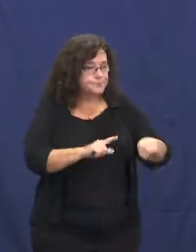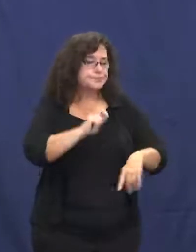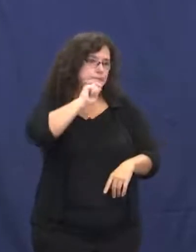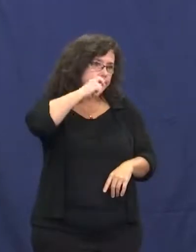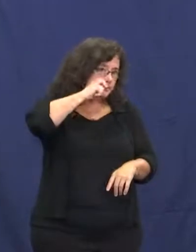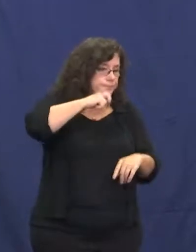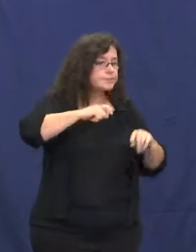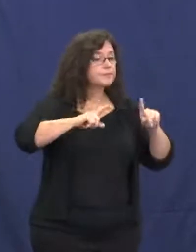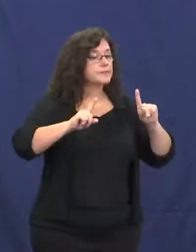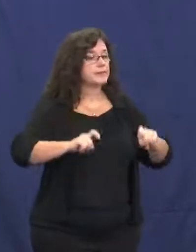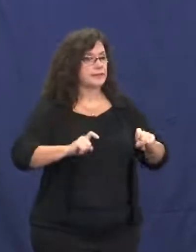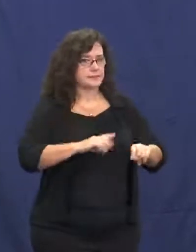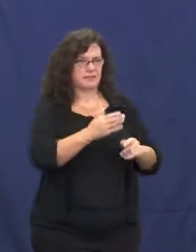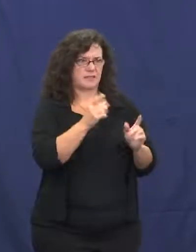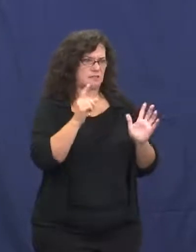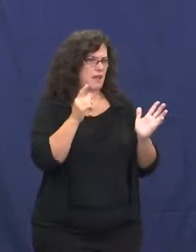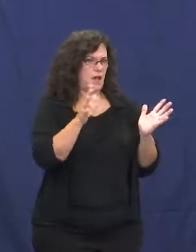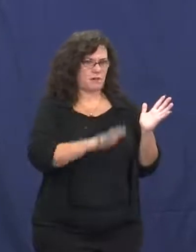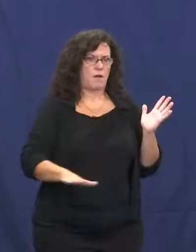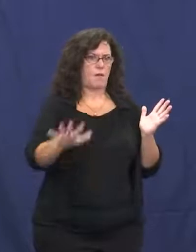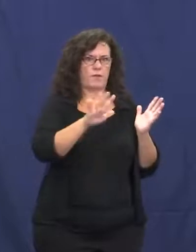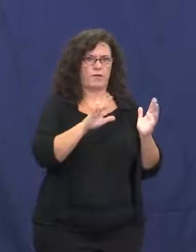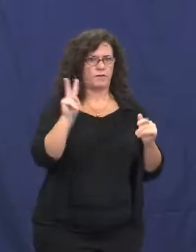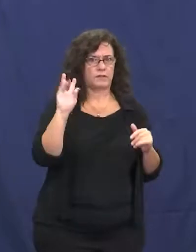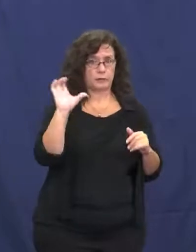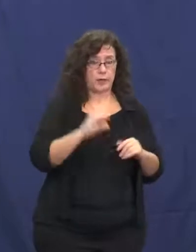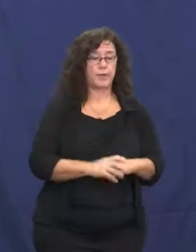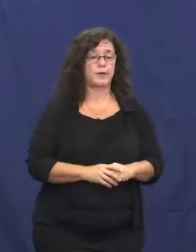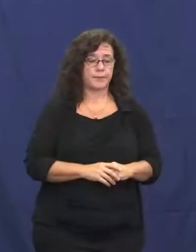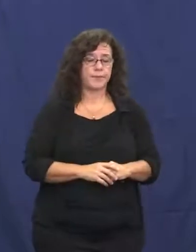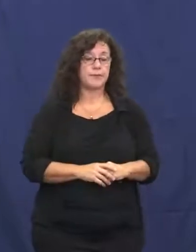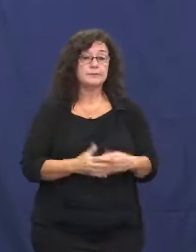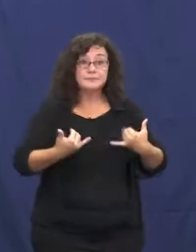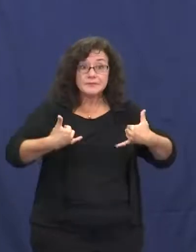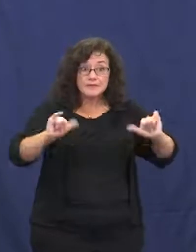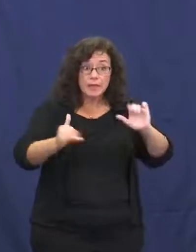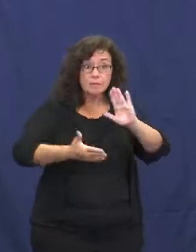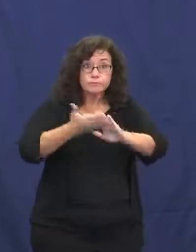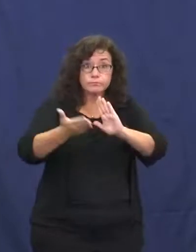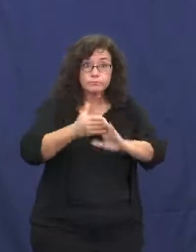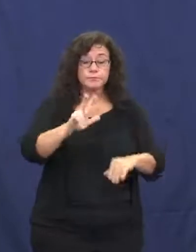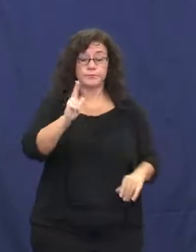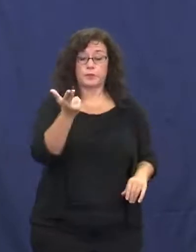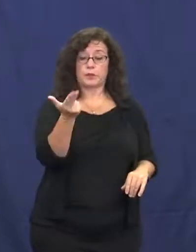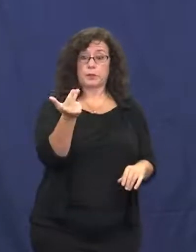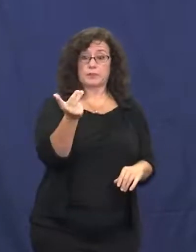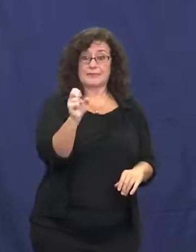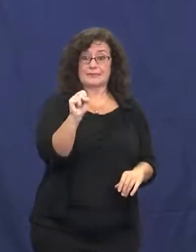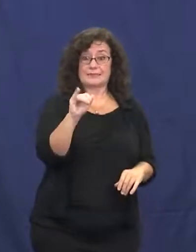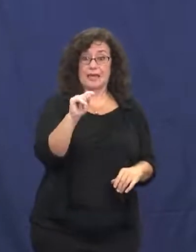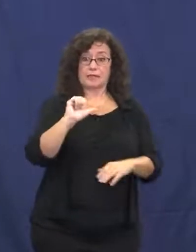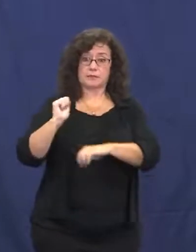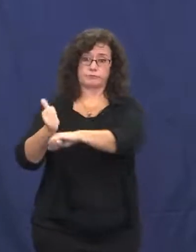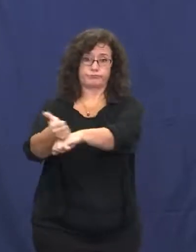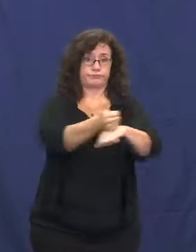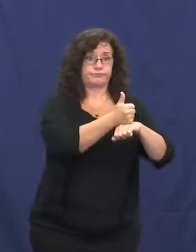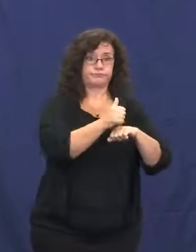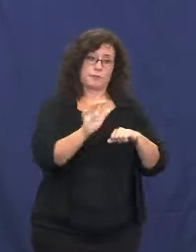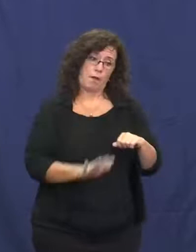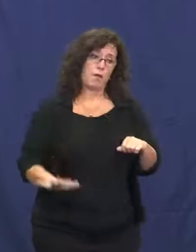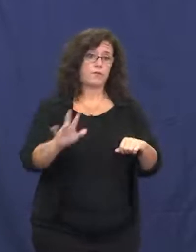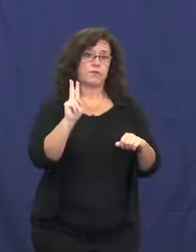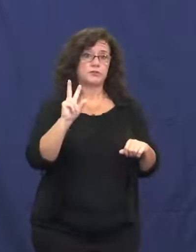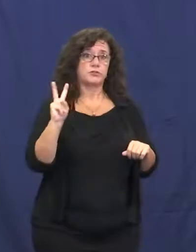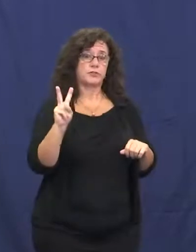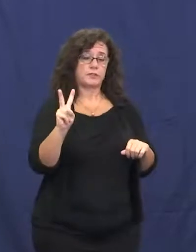tested at many of our sites. We continue to have 13 sites in Ventura County that we are operating